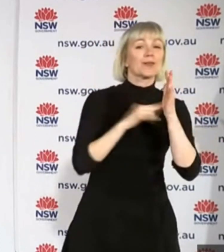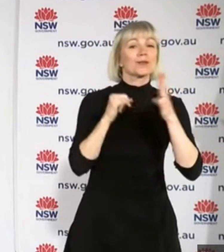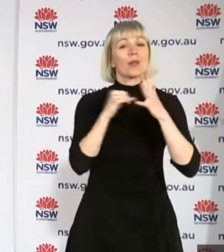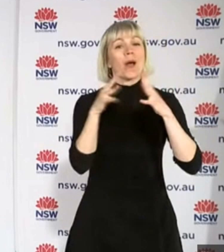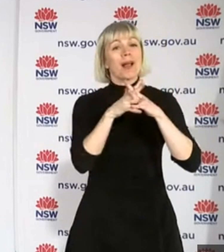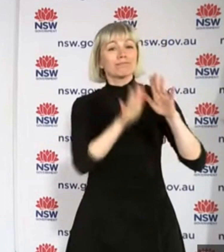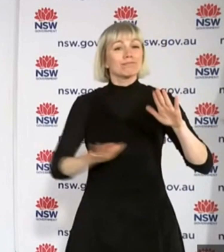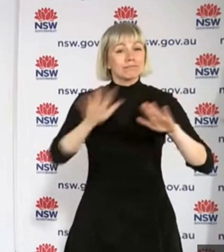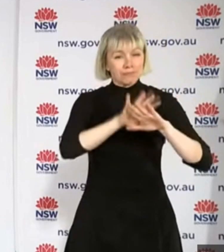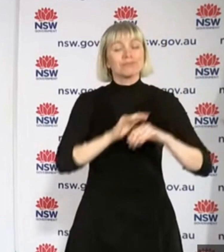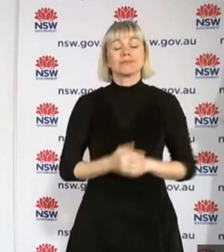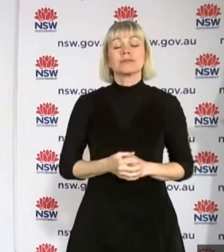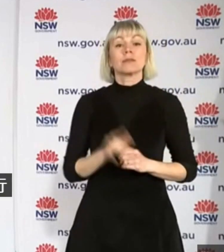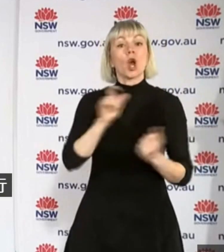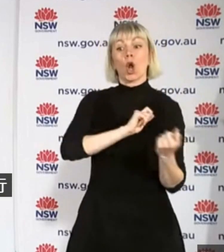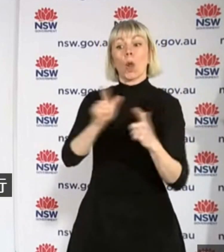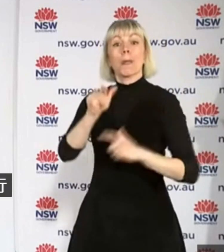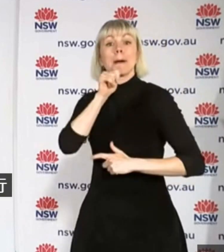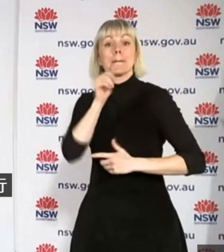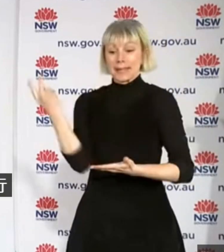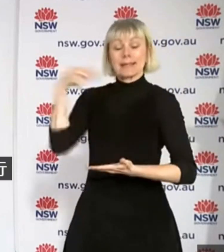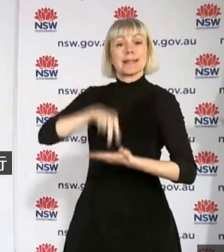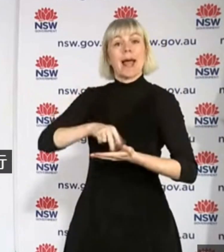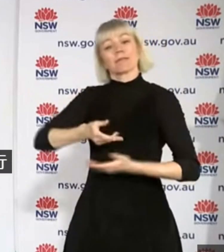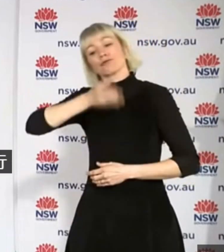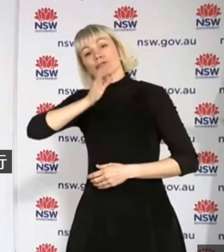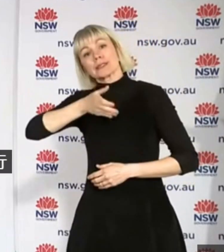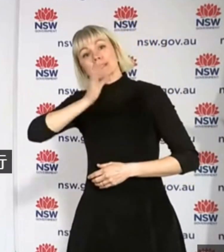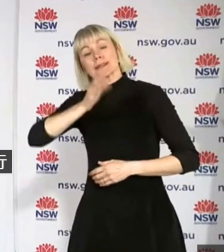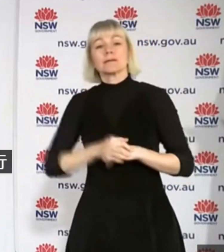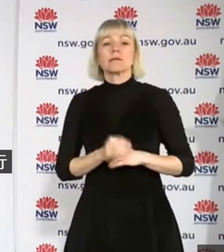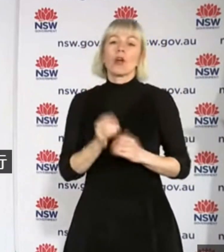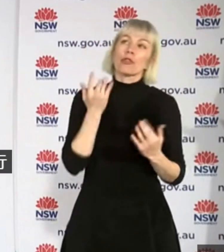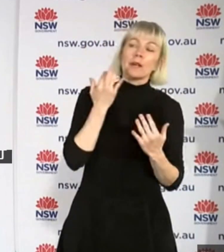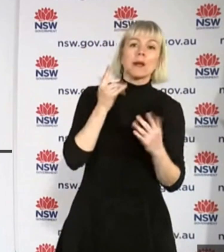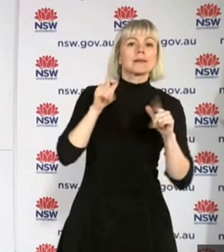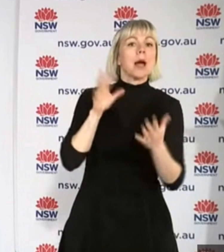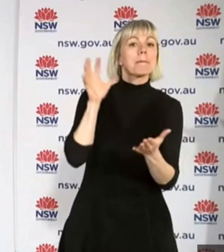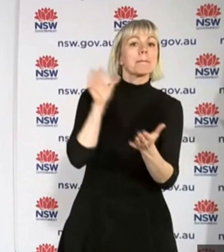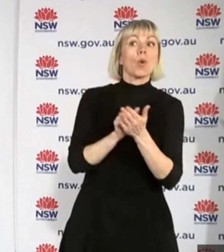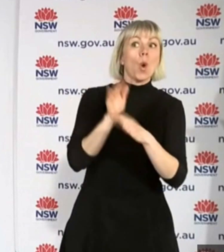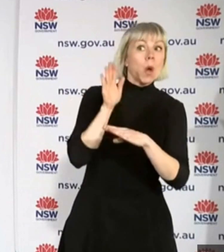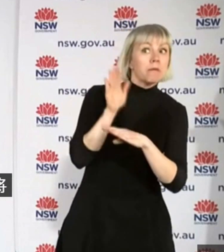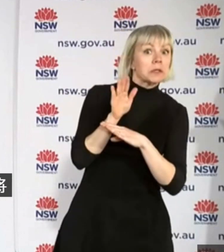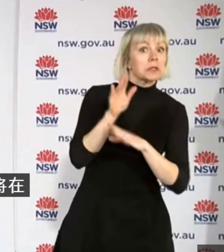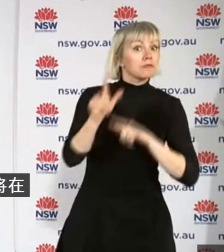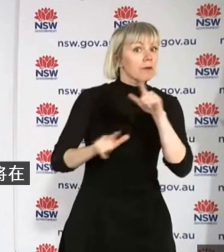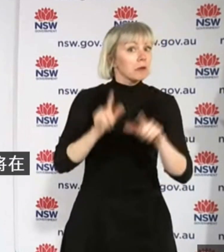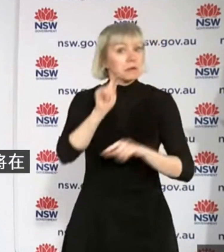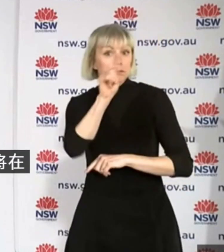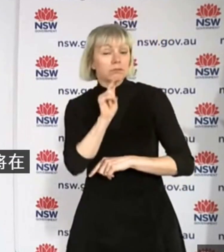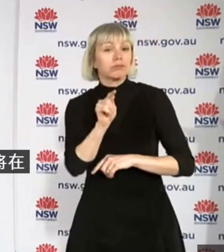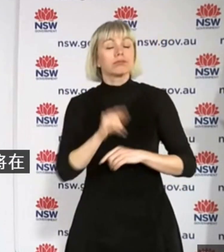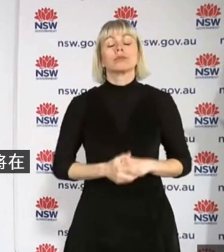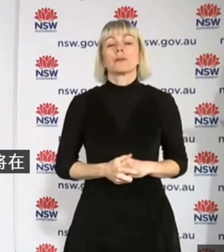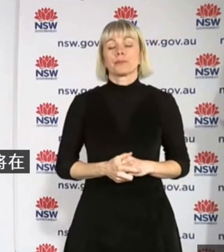do, obviously consider international travel and other things at that number. Now, the 3rd stage of reopening will happen on the 1st